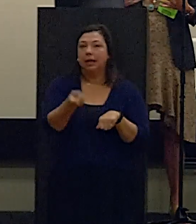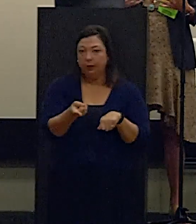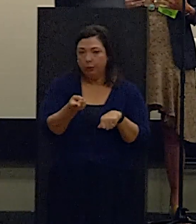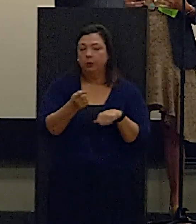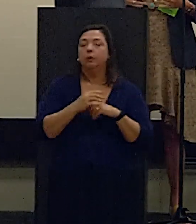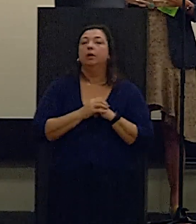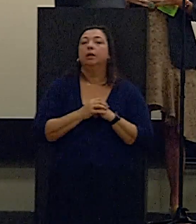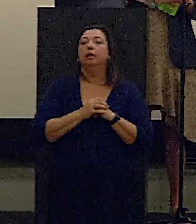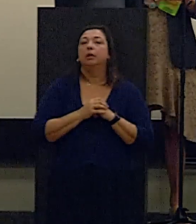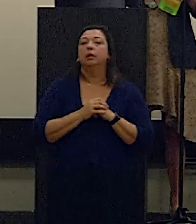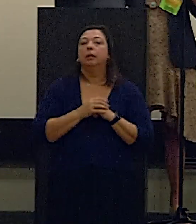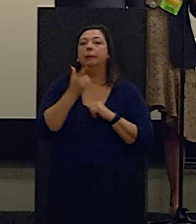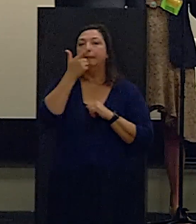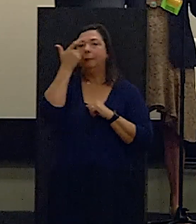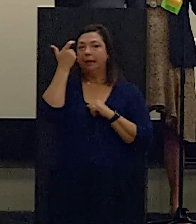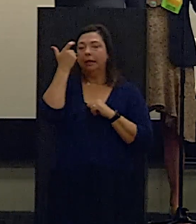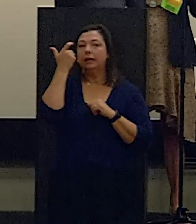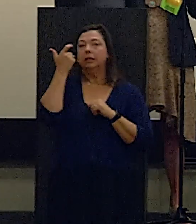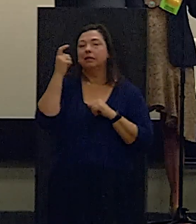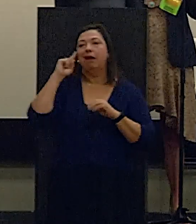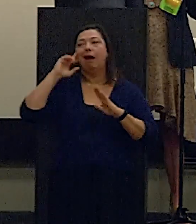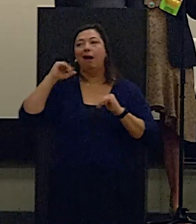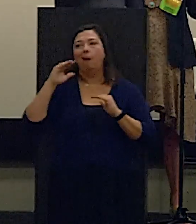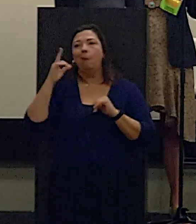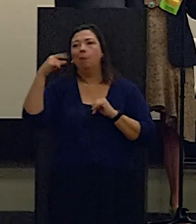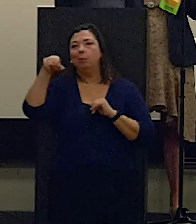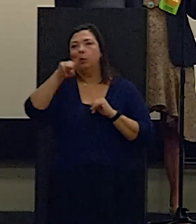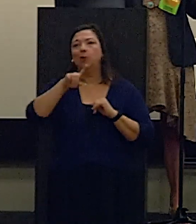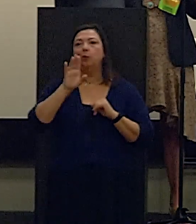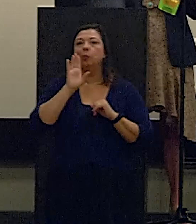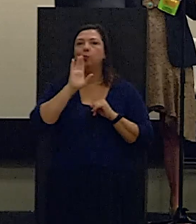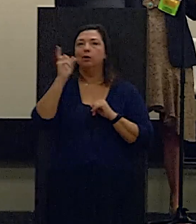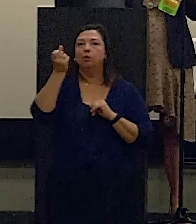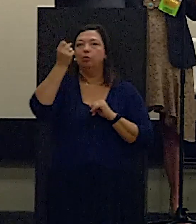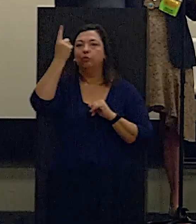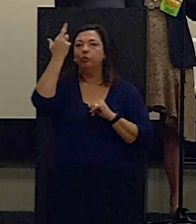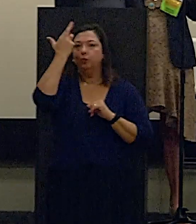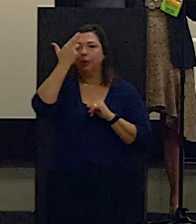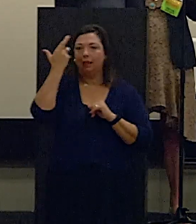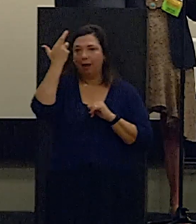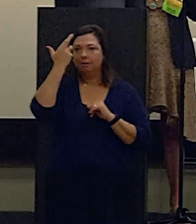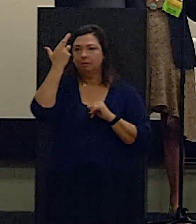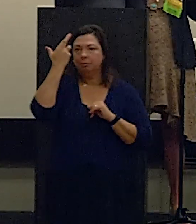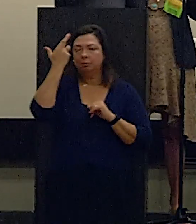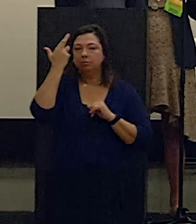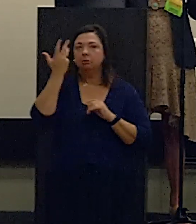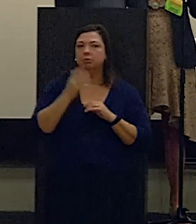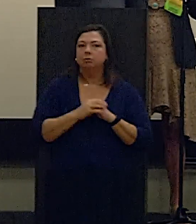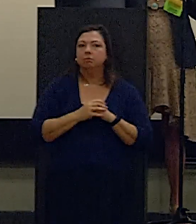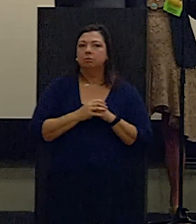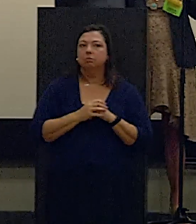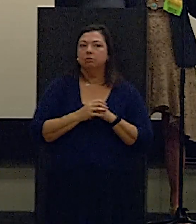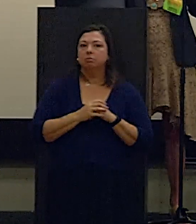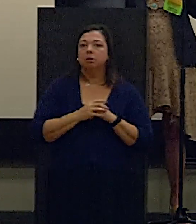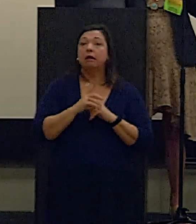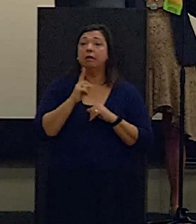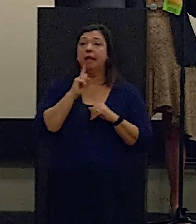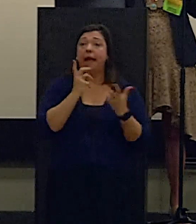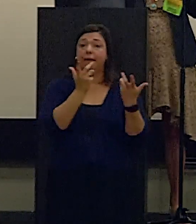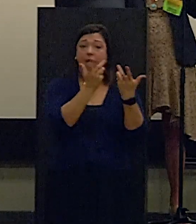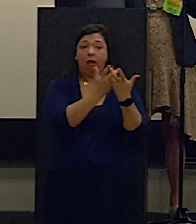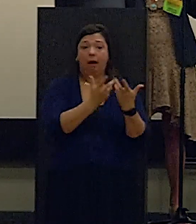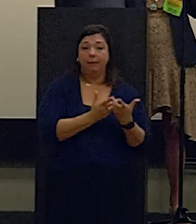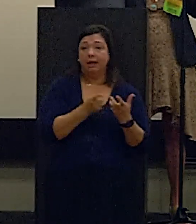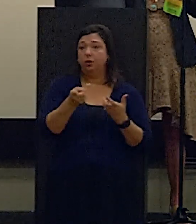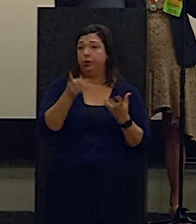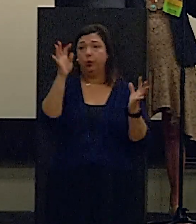of this is because I hope that you will realize that there's accommodations that you're not